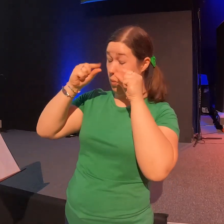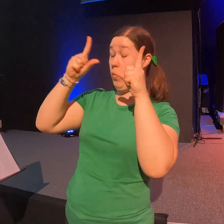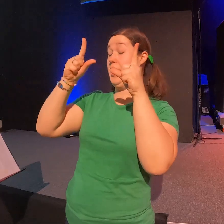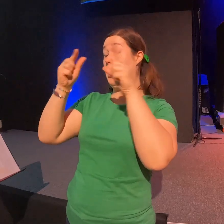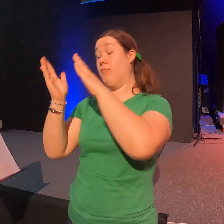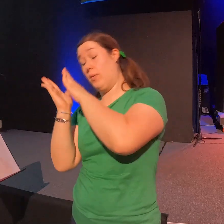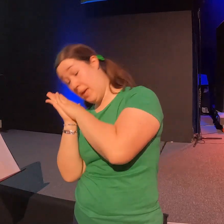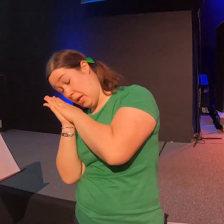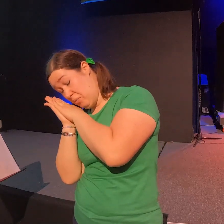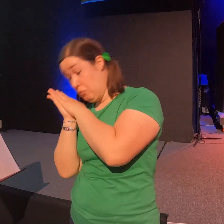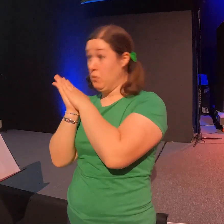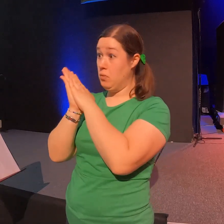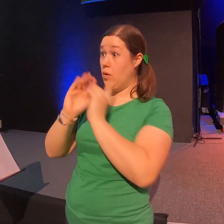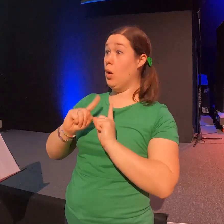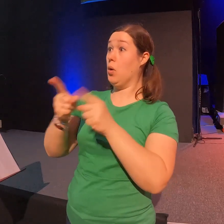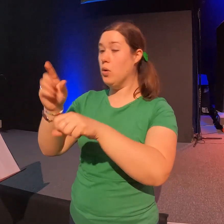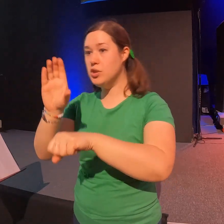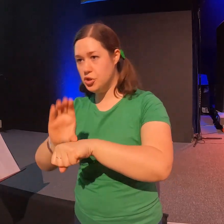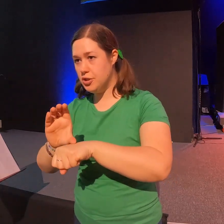Period.